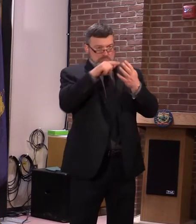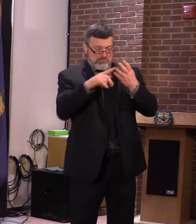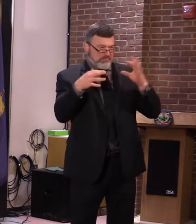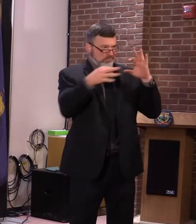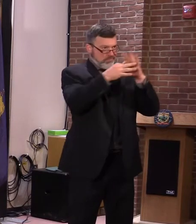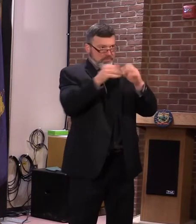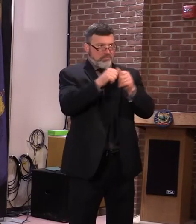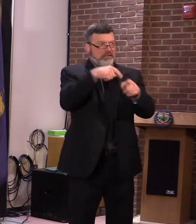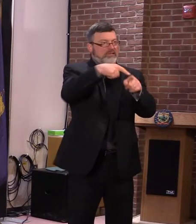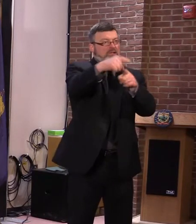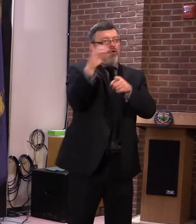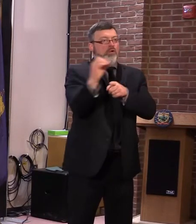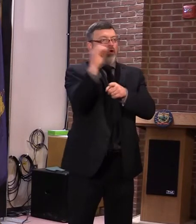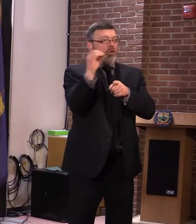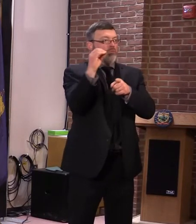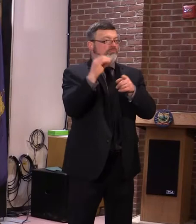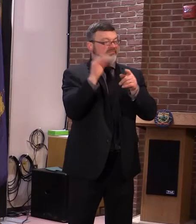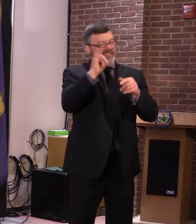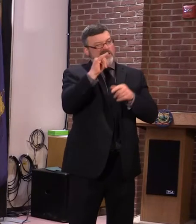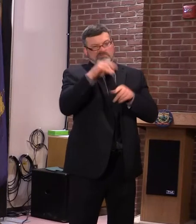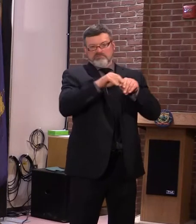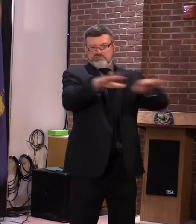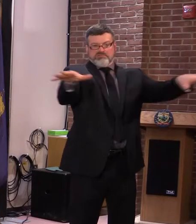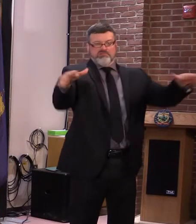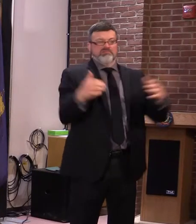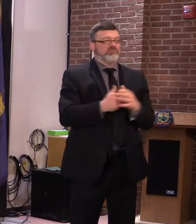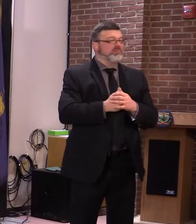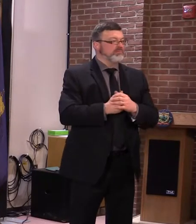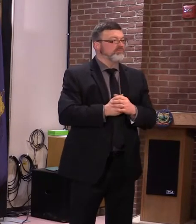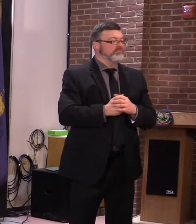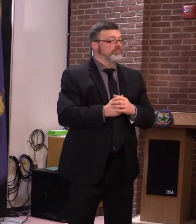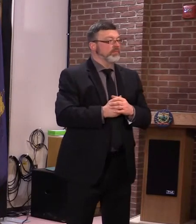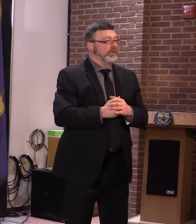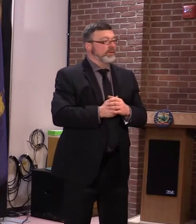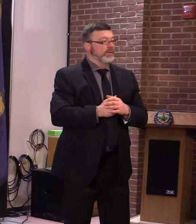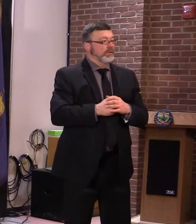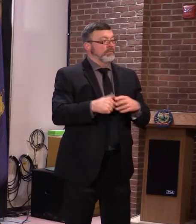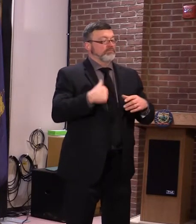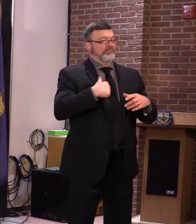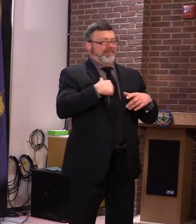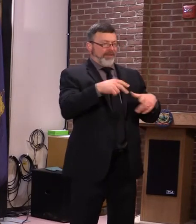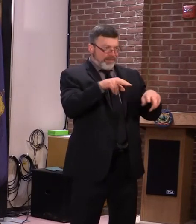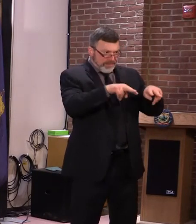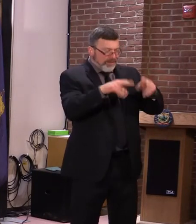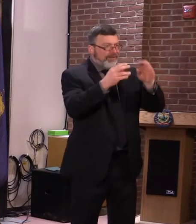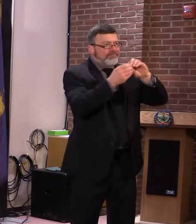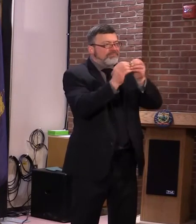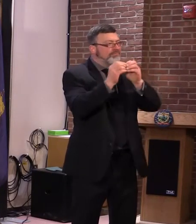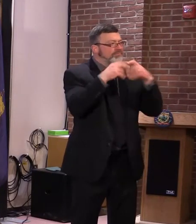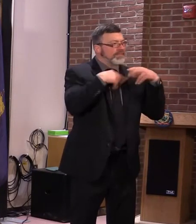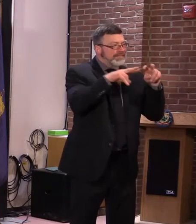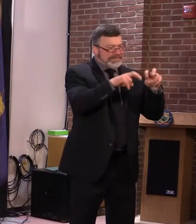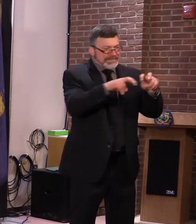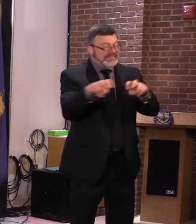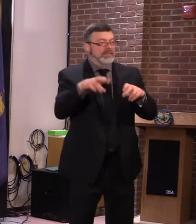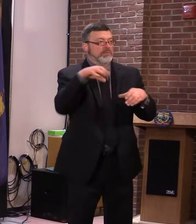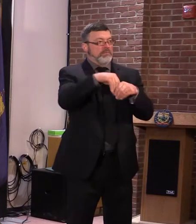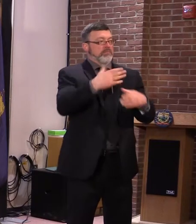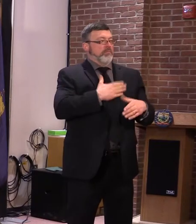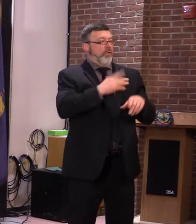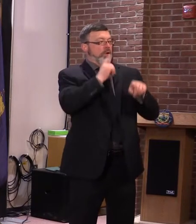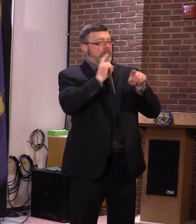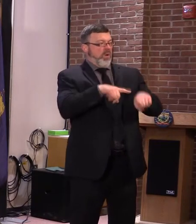variant. The ability to monitor the data and evolve our response has been a key to Vermont's